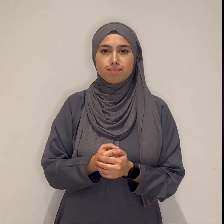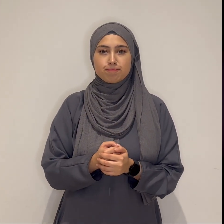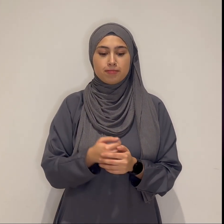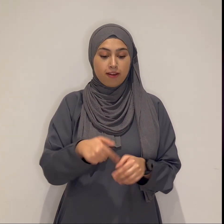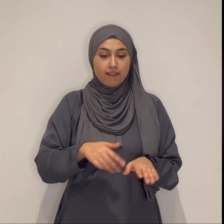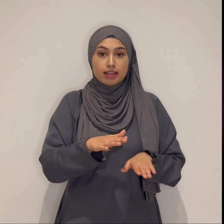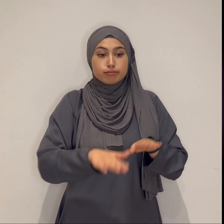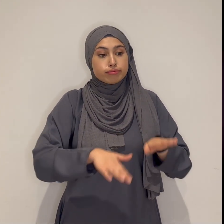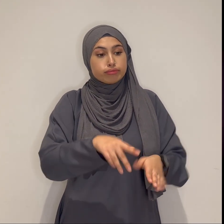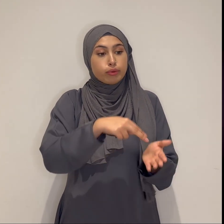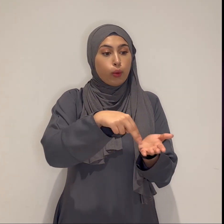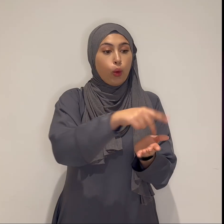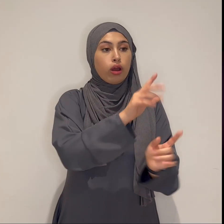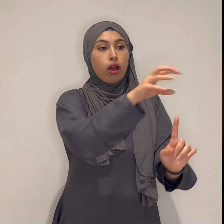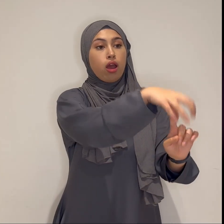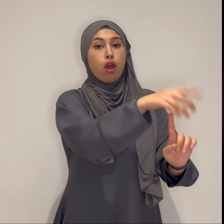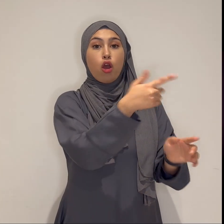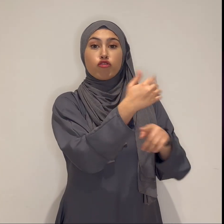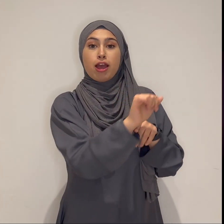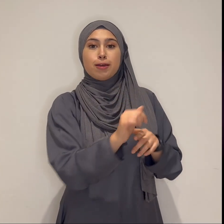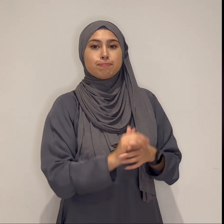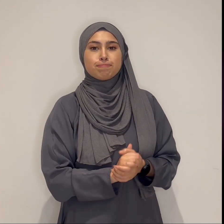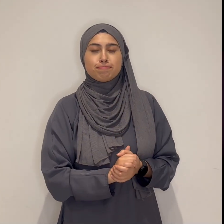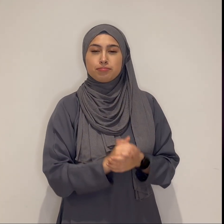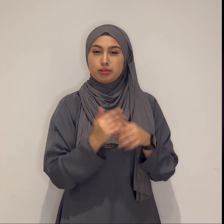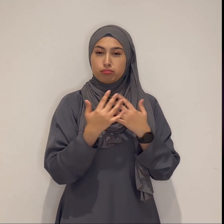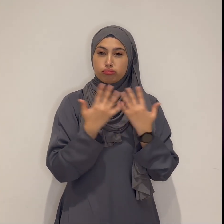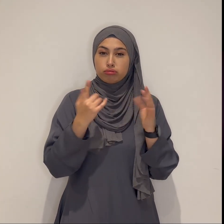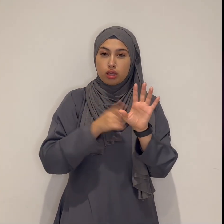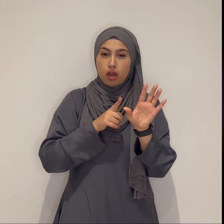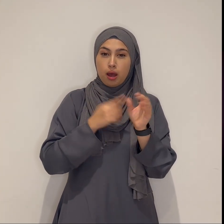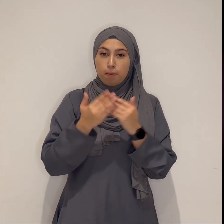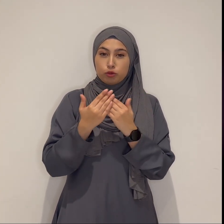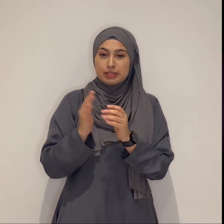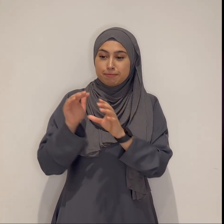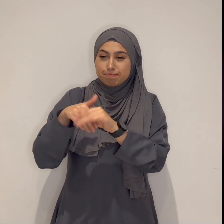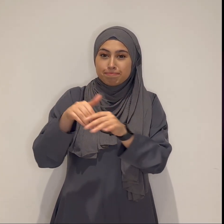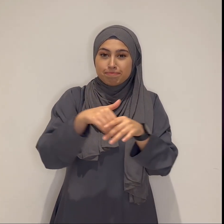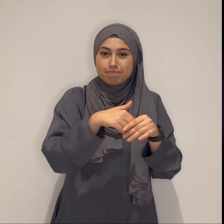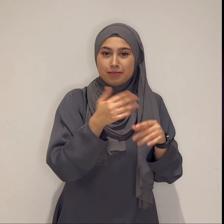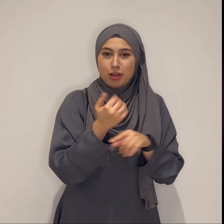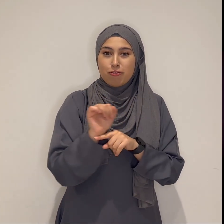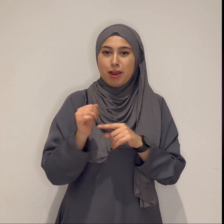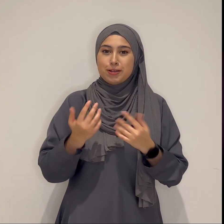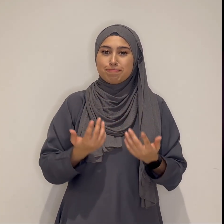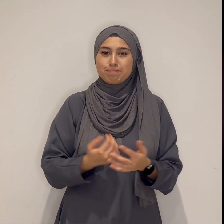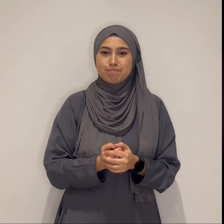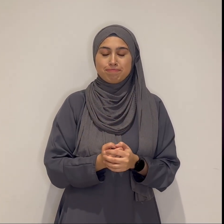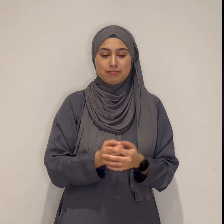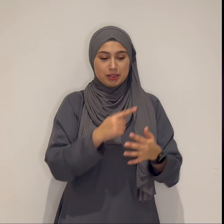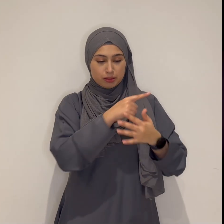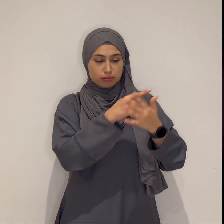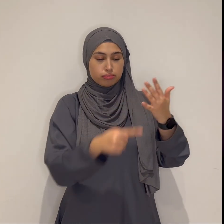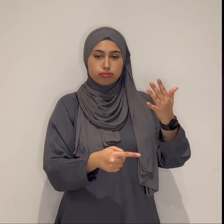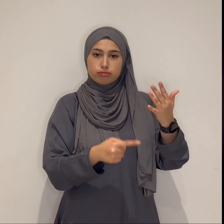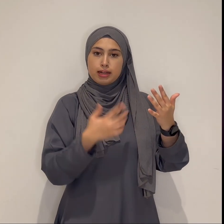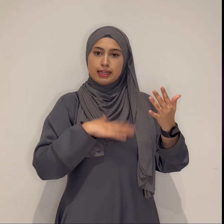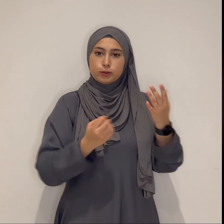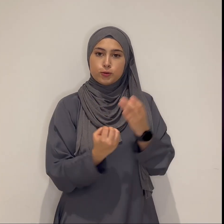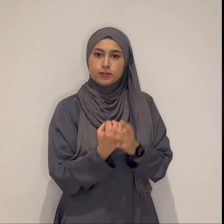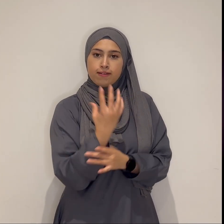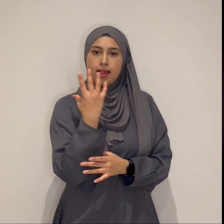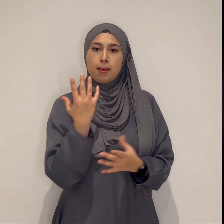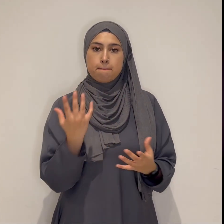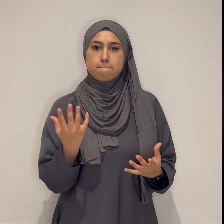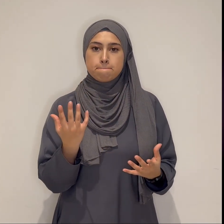Sawm al-rijli, not to walk to anywhere haram. That many young Muslims begin to indulge in haram. These are all elements of fasting